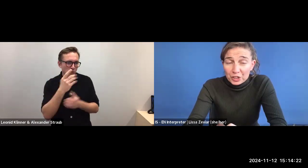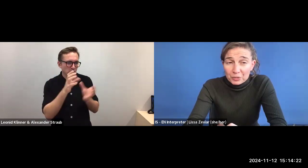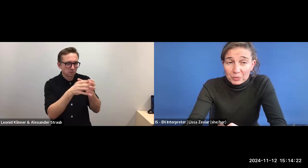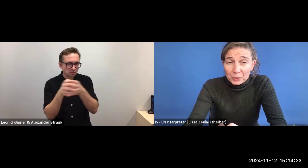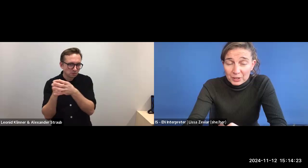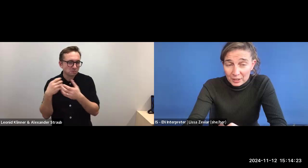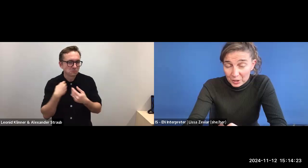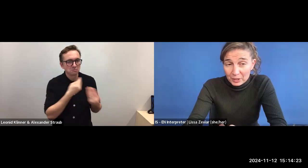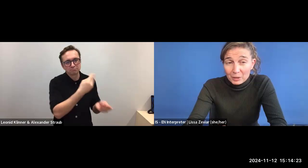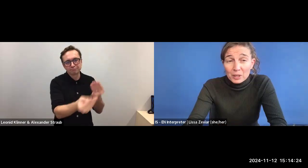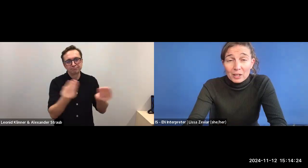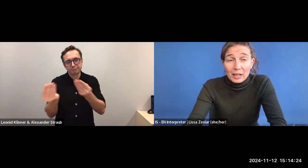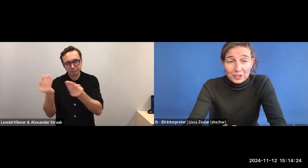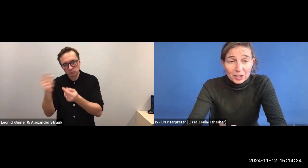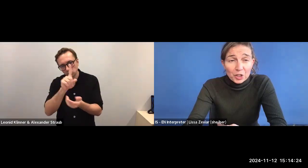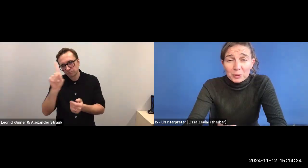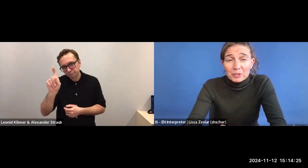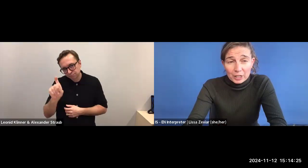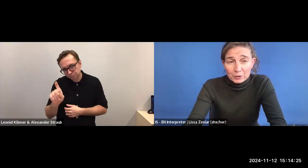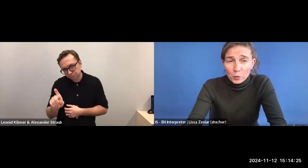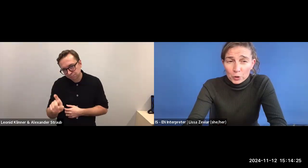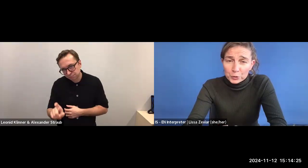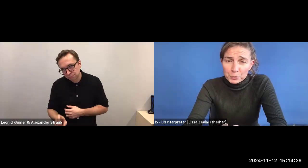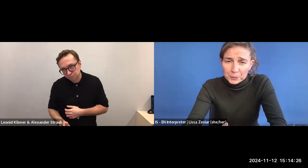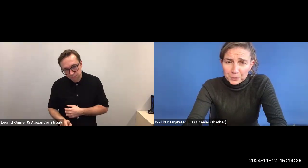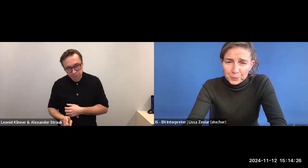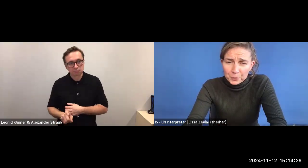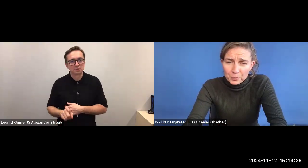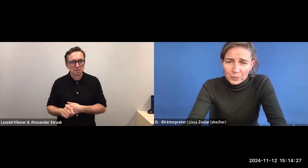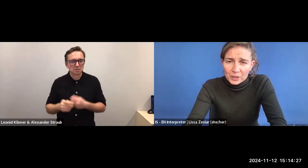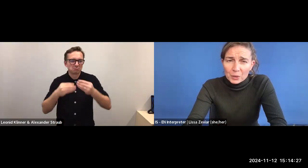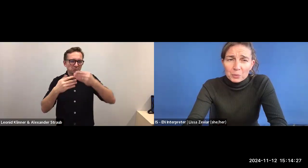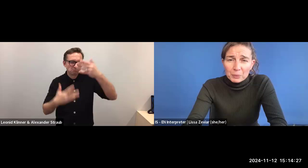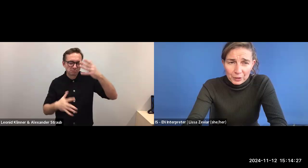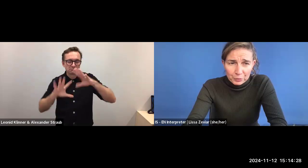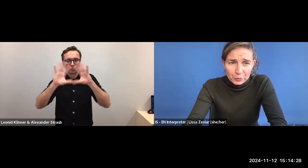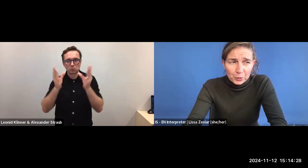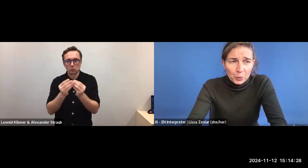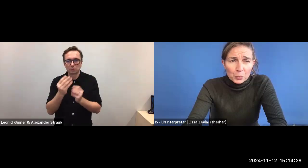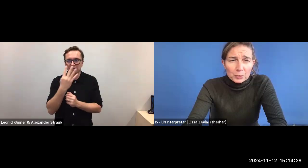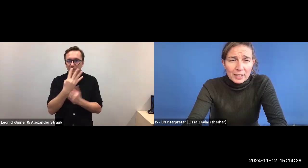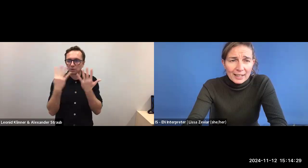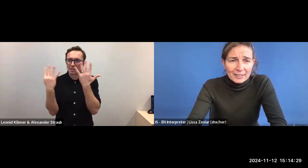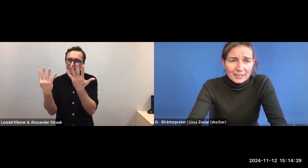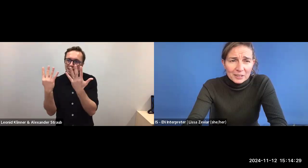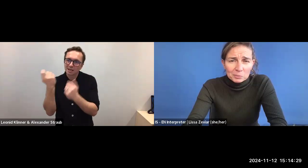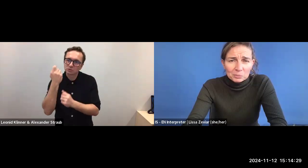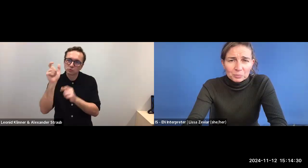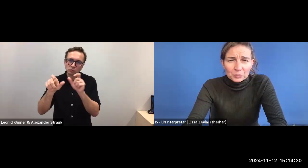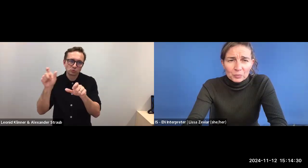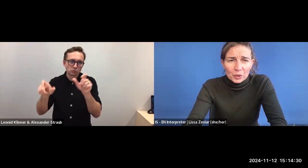We also shared this with them at the start. We created 4 groups. We went through the whole